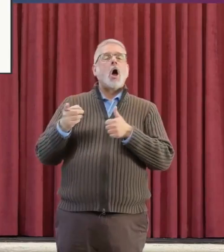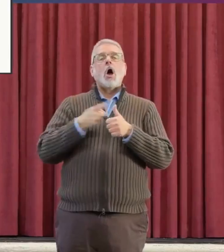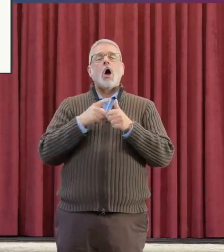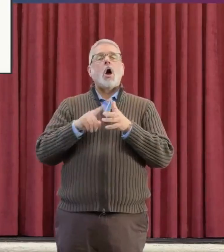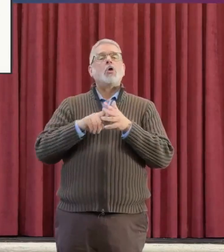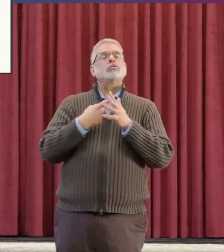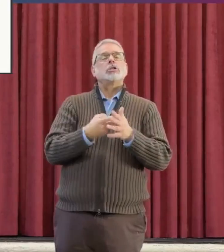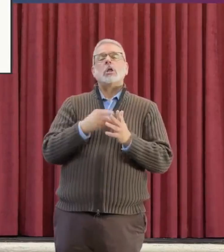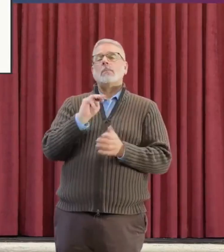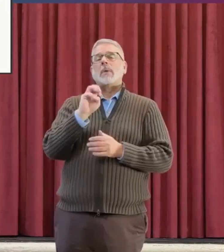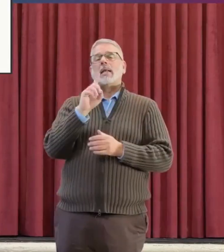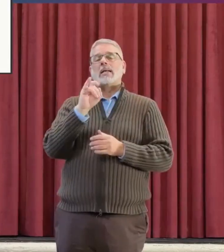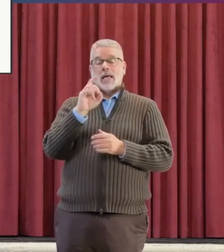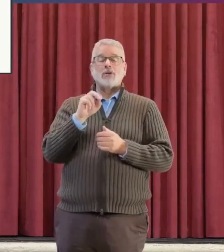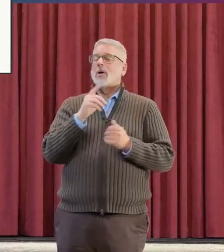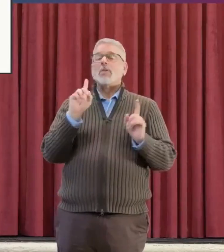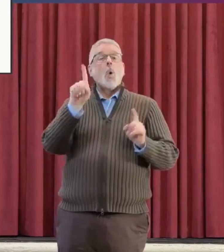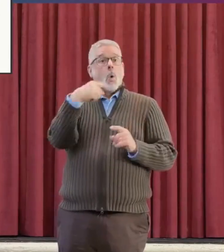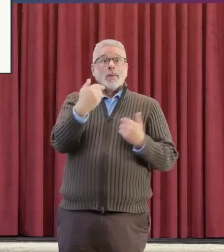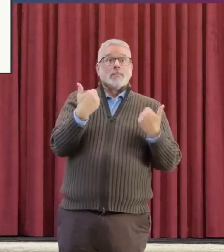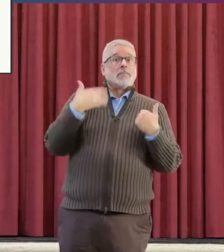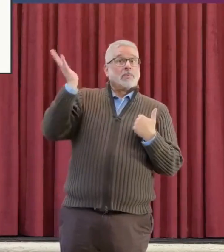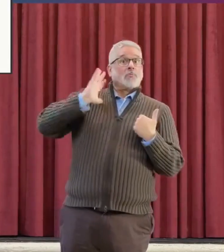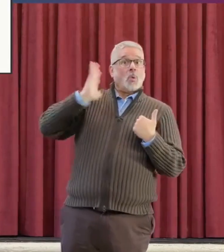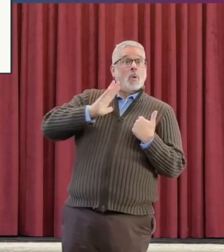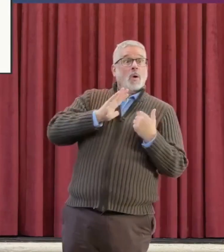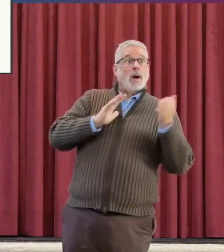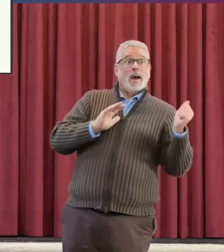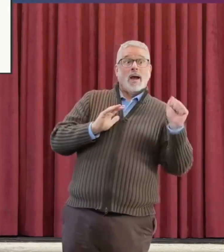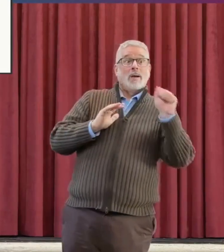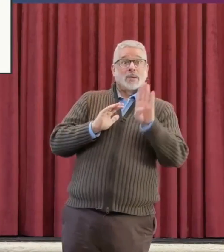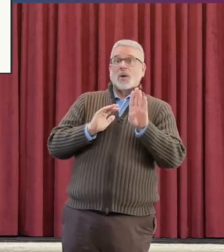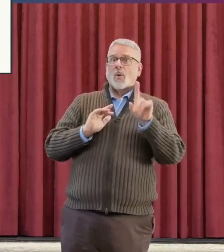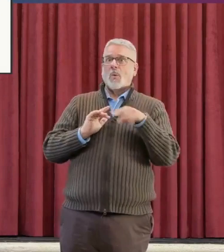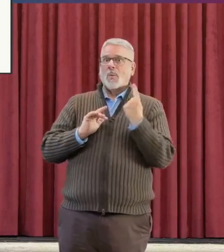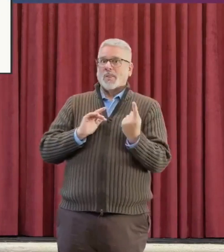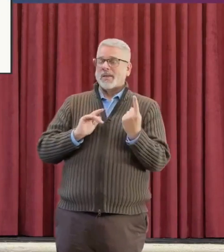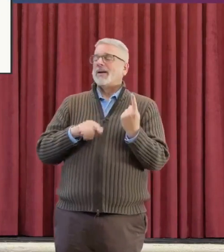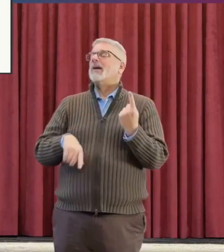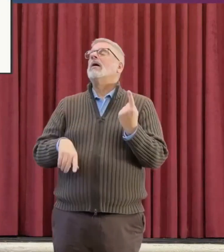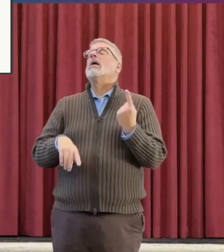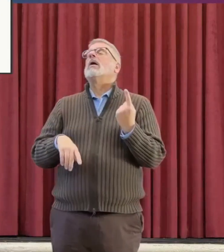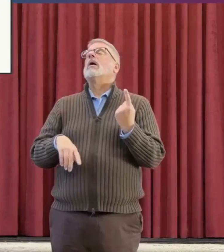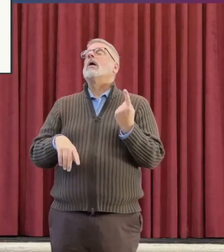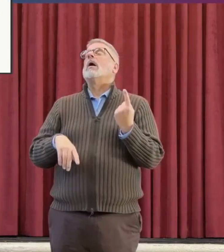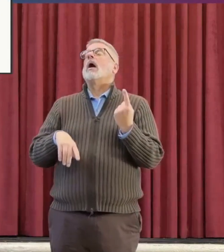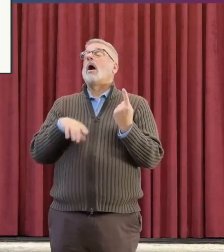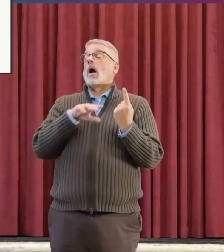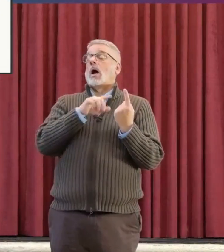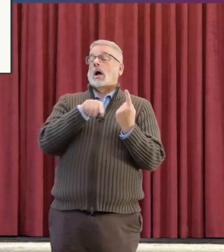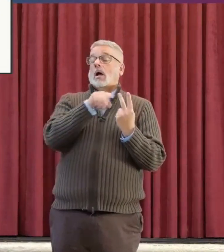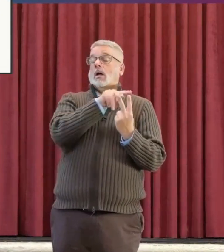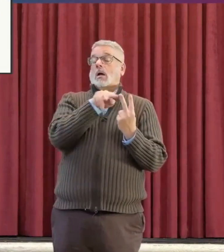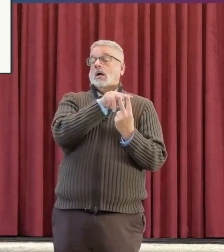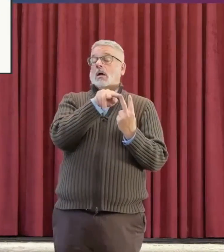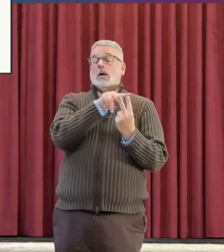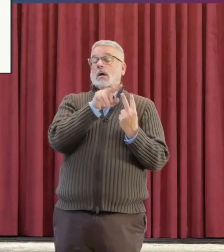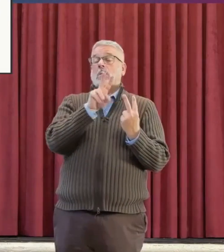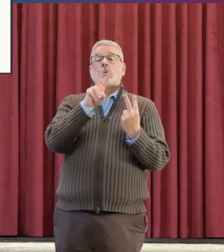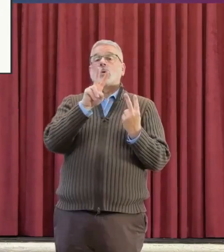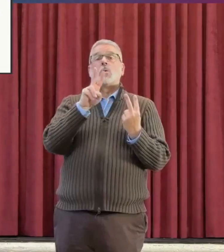because Medicare started with A and B only originally. And A and B, they don't give